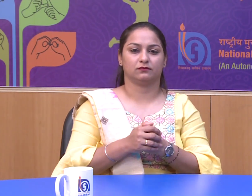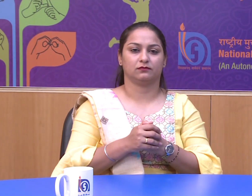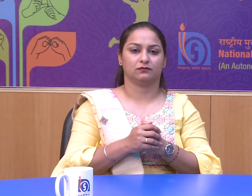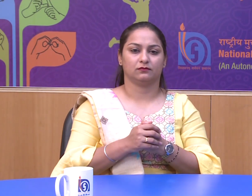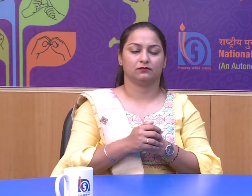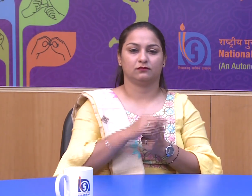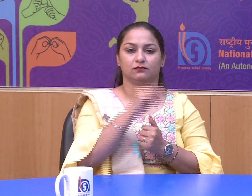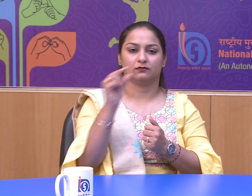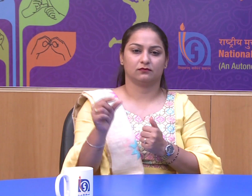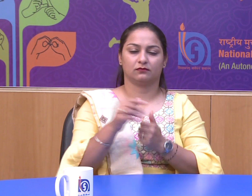and the Ramayana.